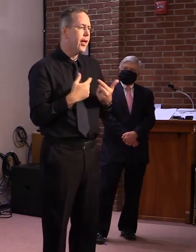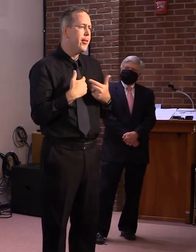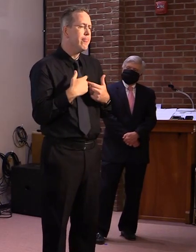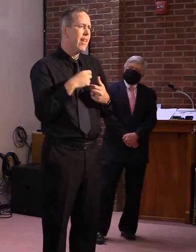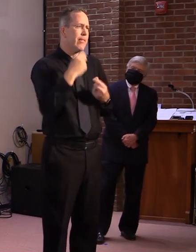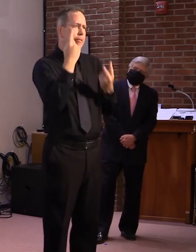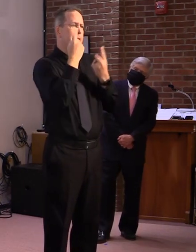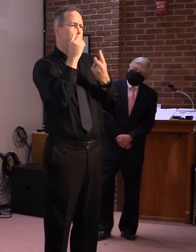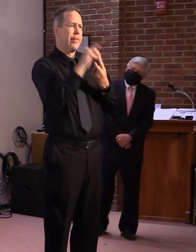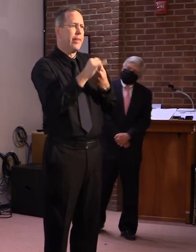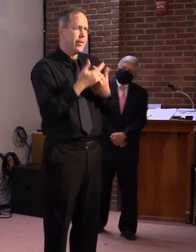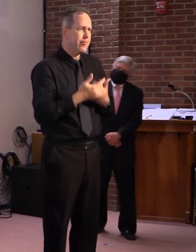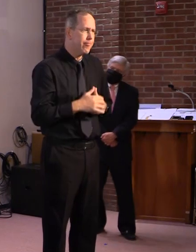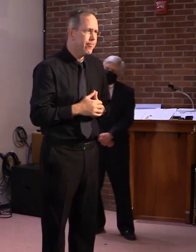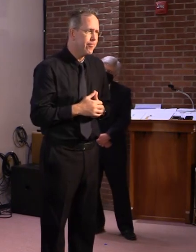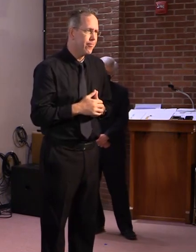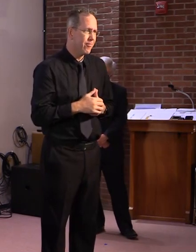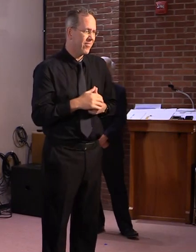speech